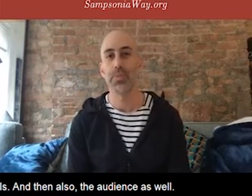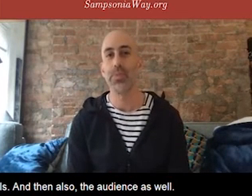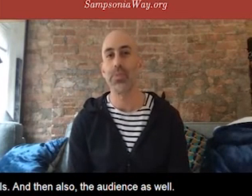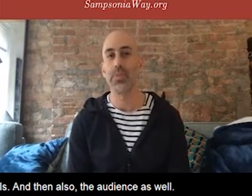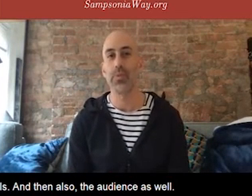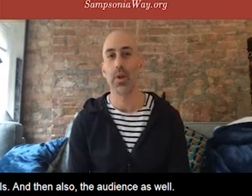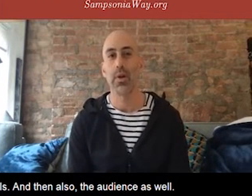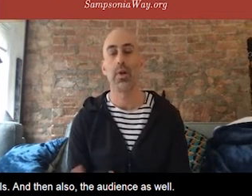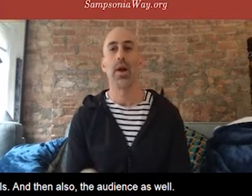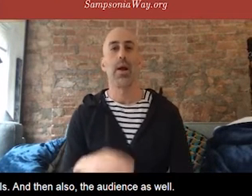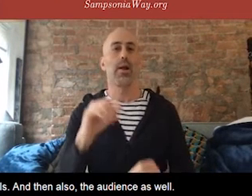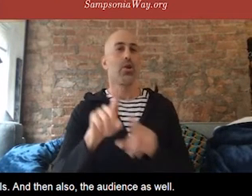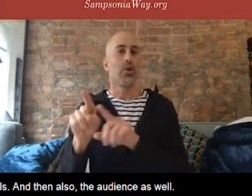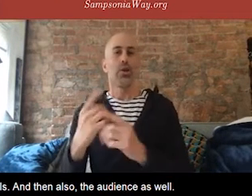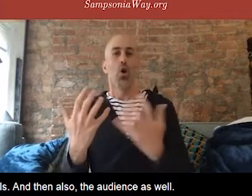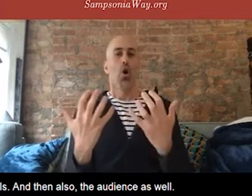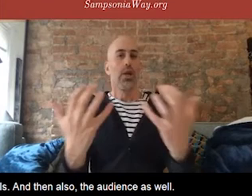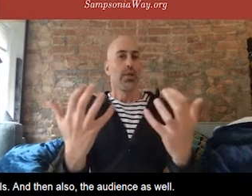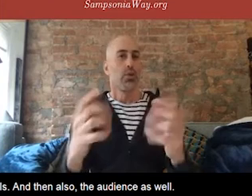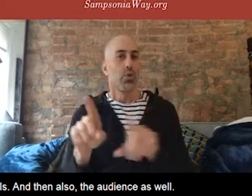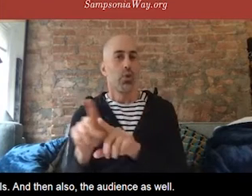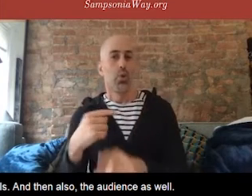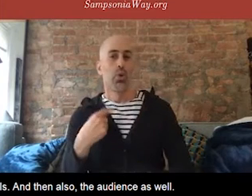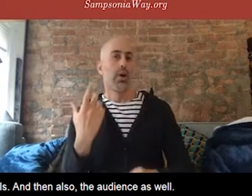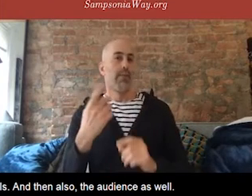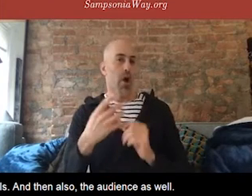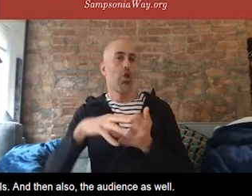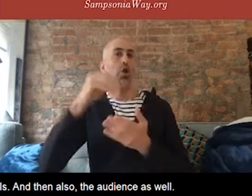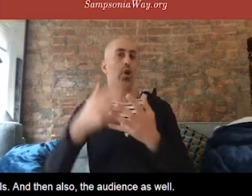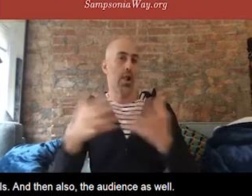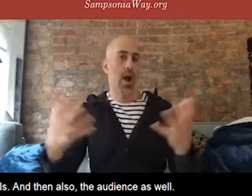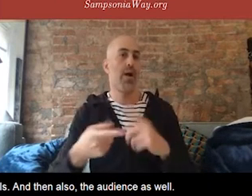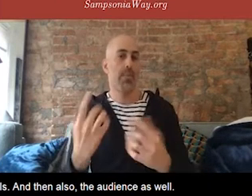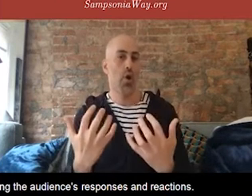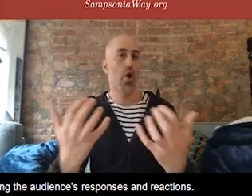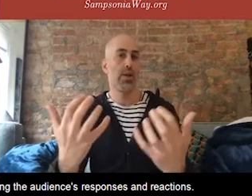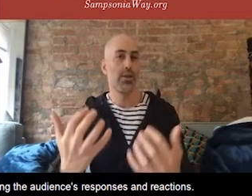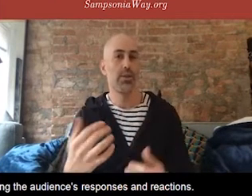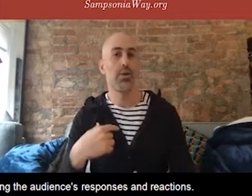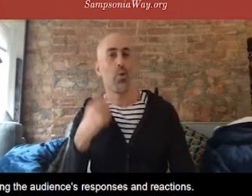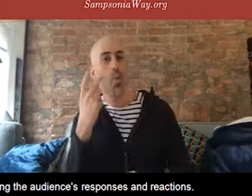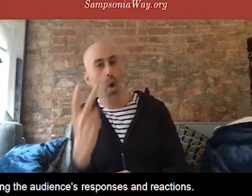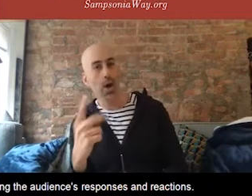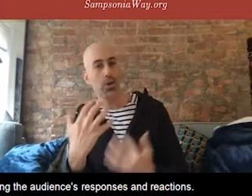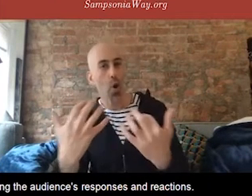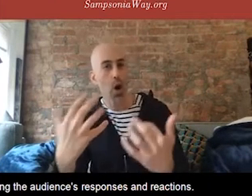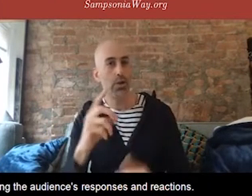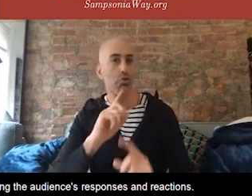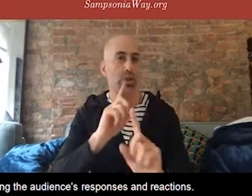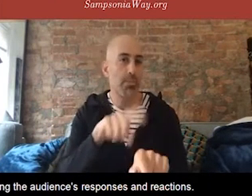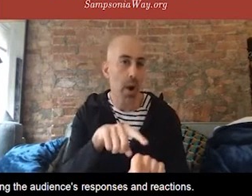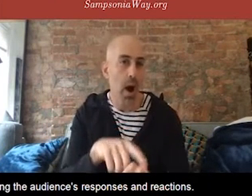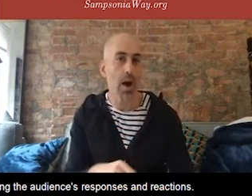would help me develop my skills. Yeah. And then also the audience as well. I learned a lot just from